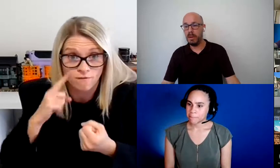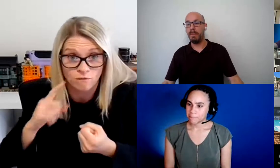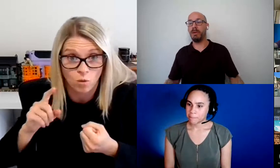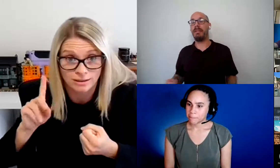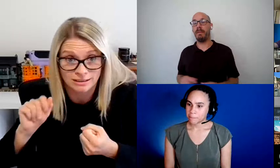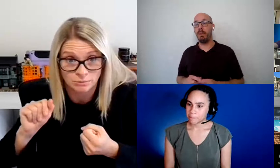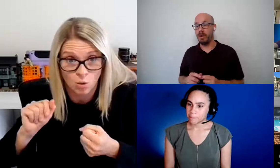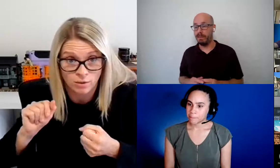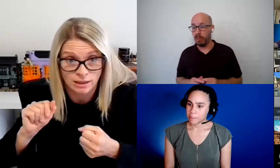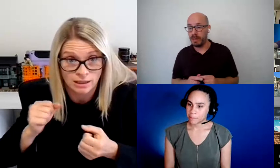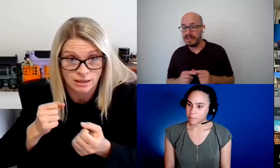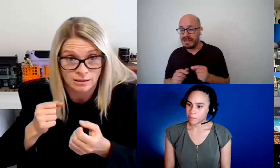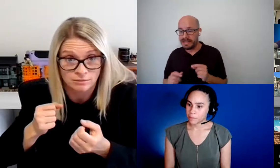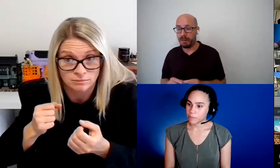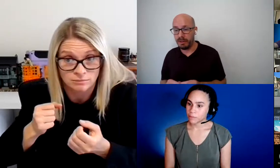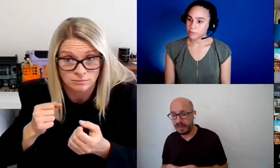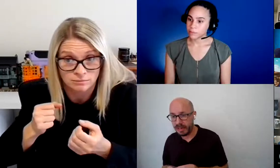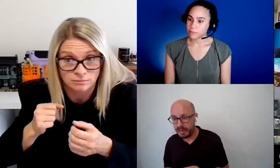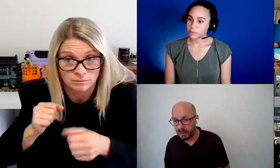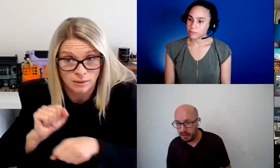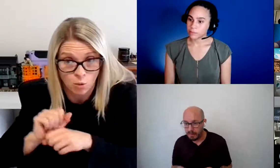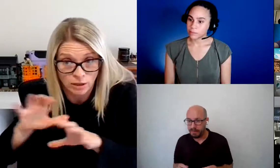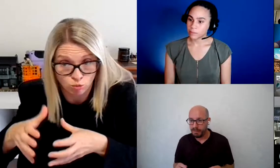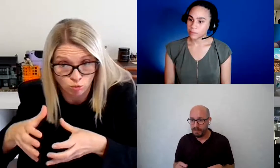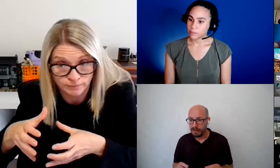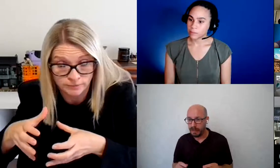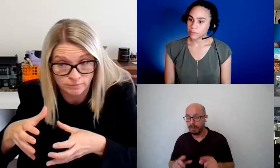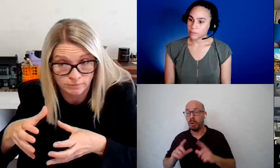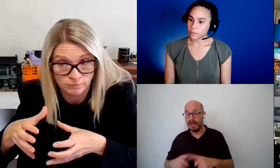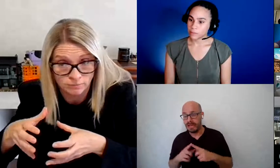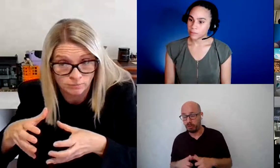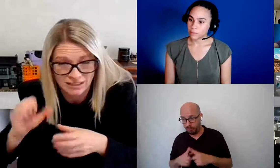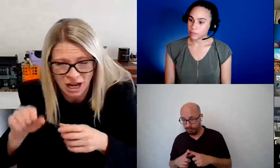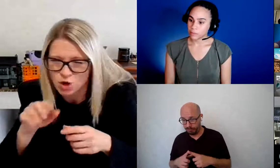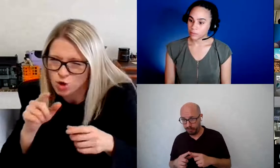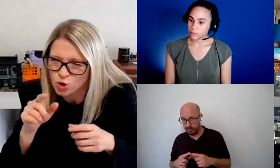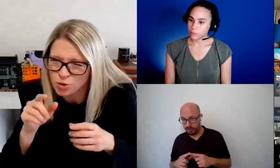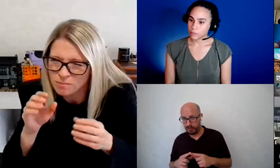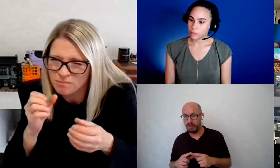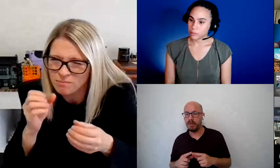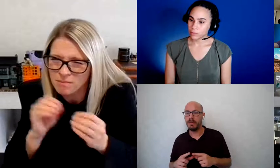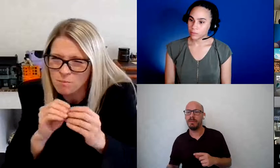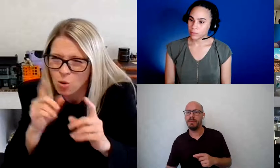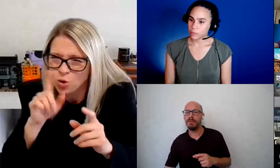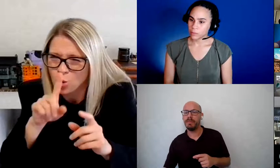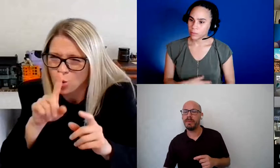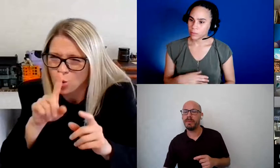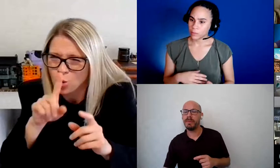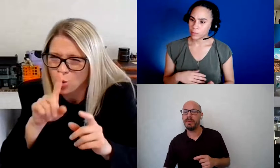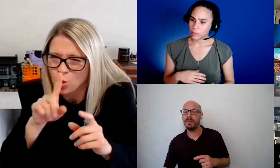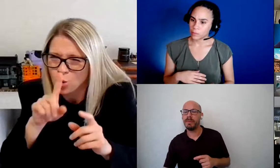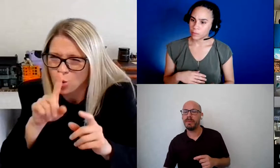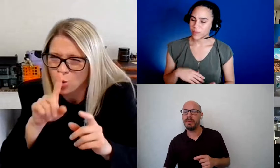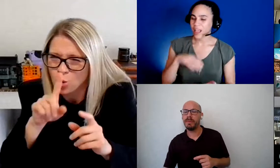Building support for disability employee groups? Oh, yeah, employee groups, affinity groups, employee groups.